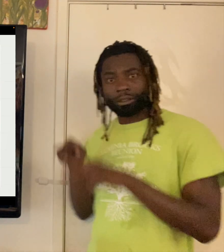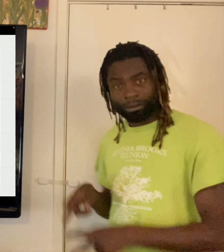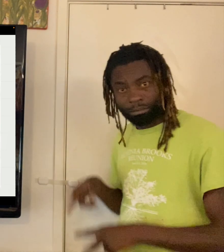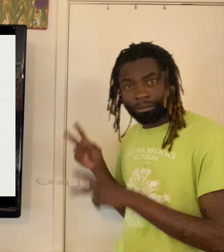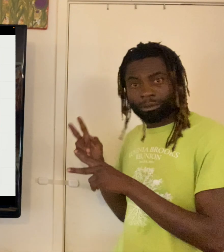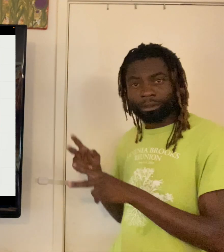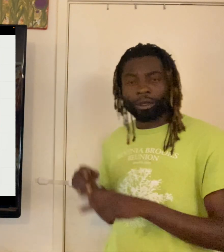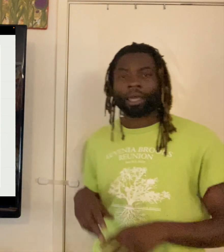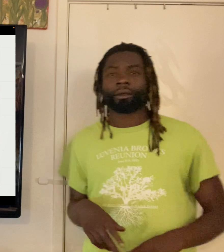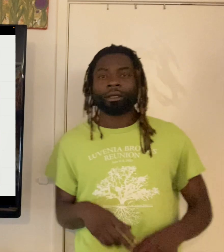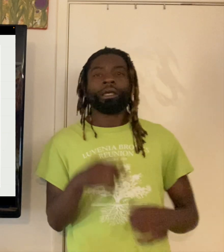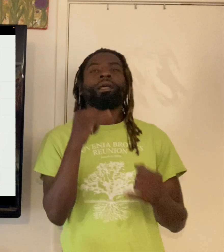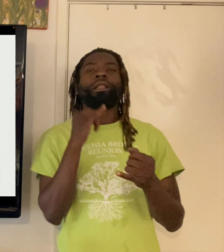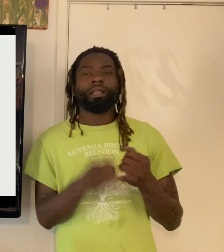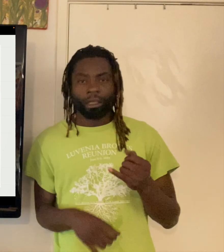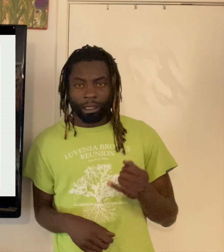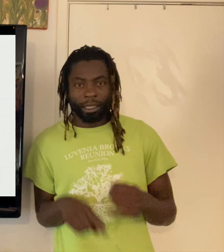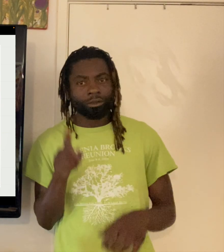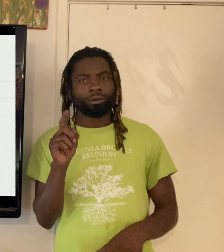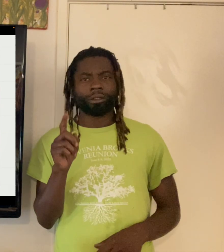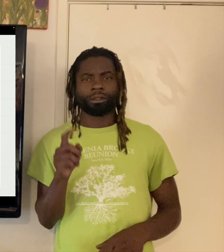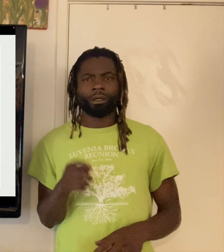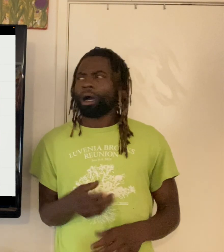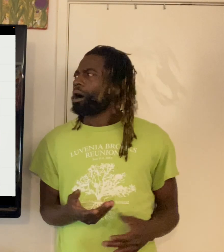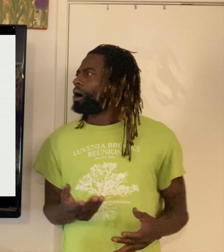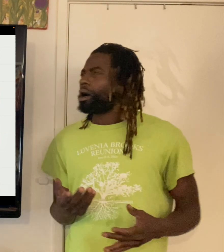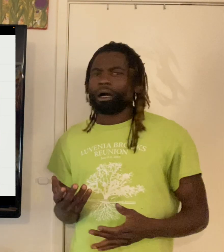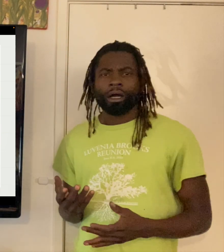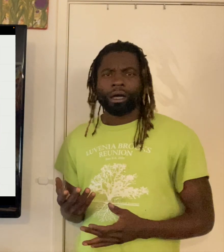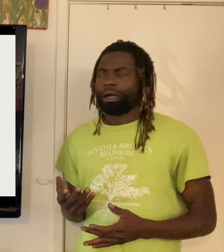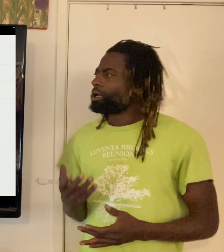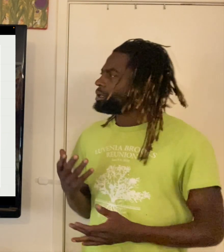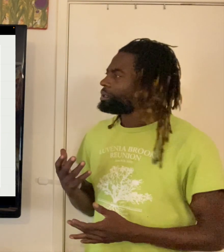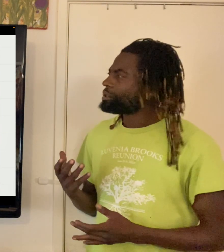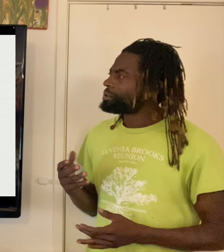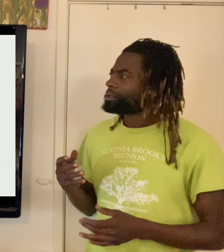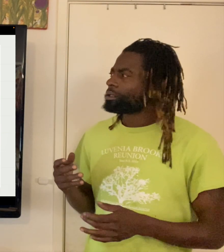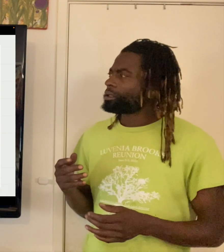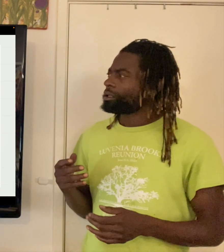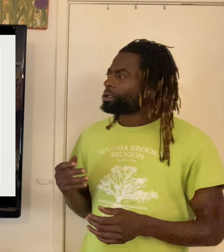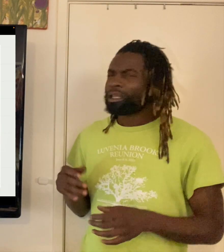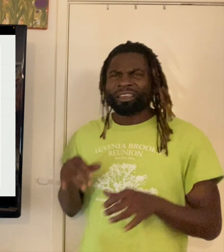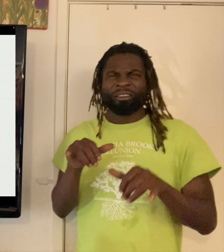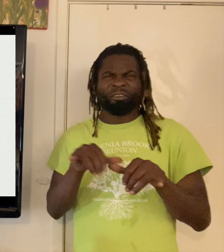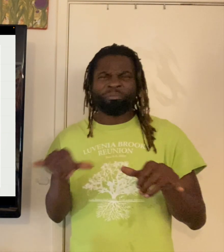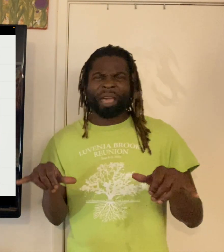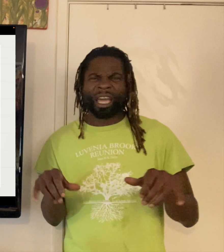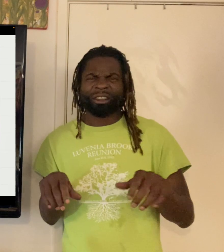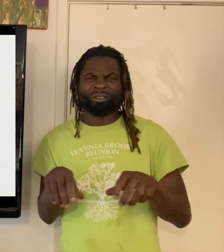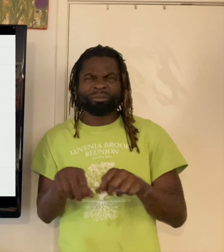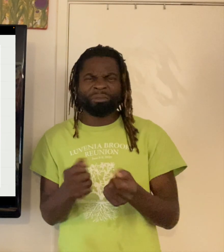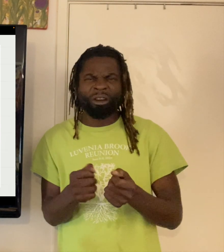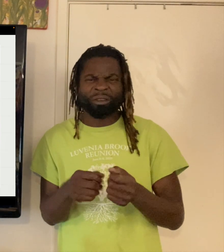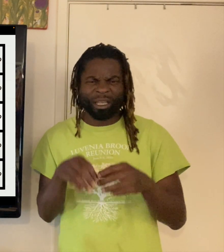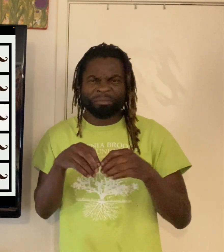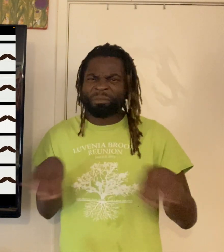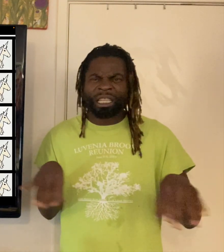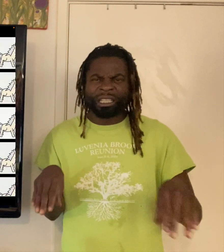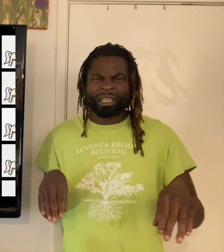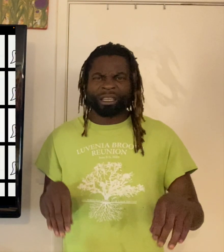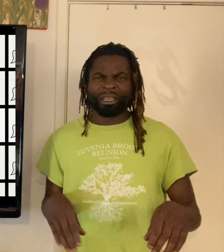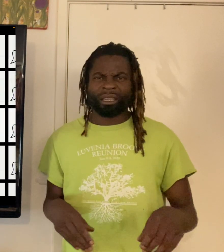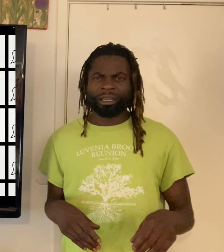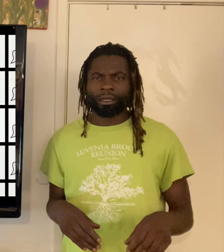And last question. Oh no! Some of the pattern is missing. Can you help me fill it in? So let's